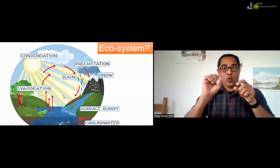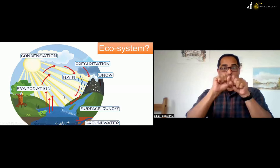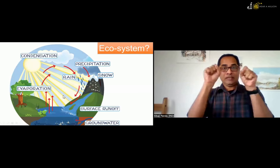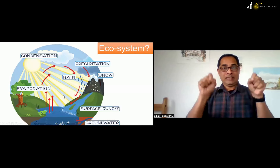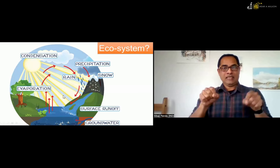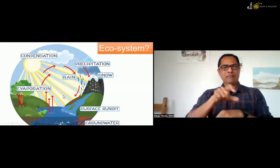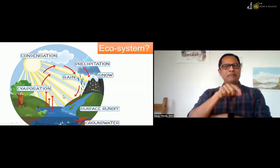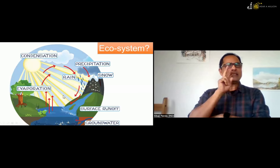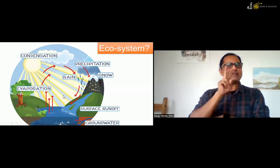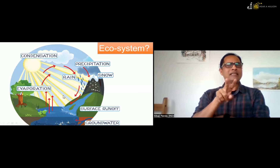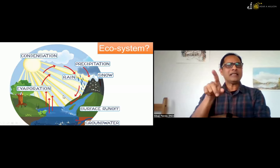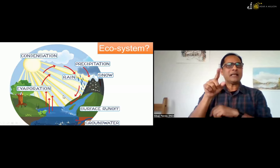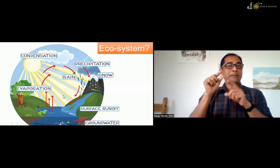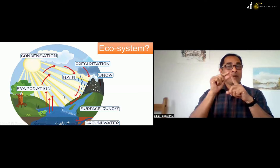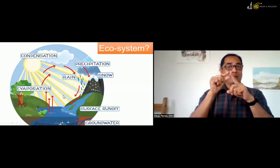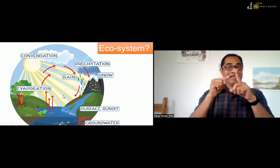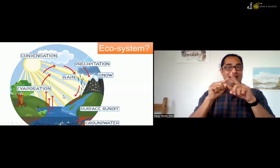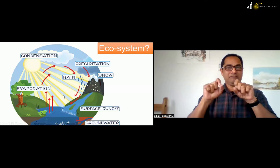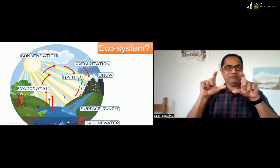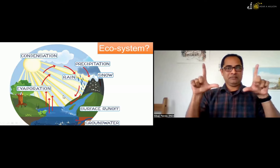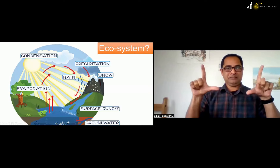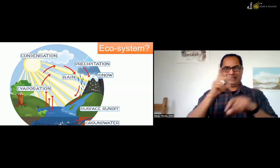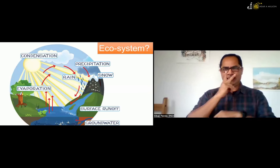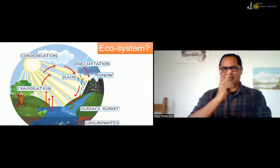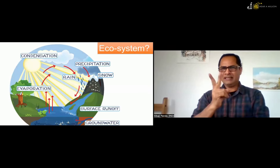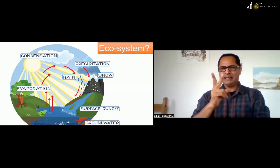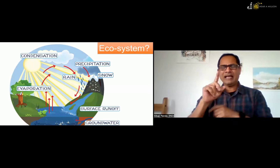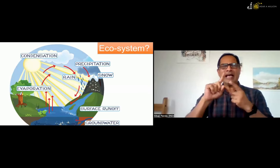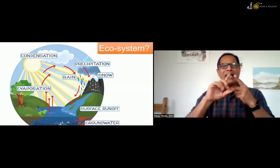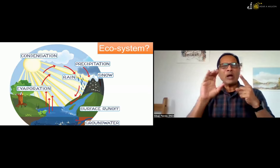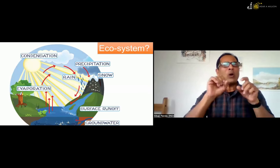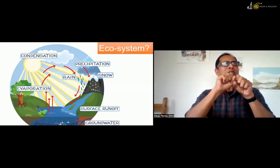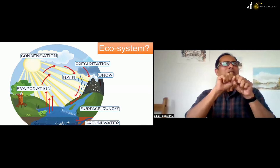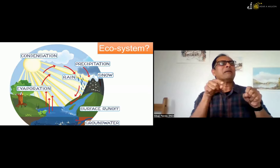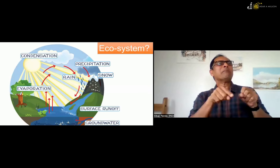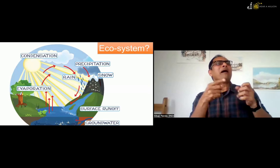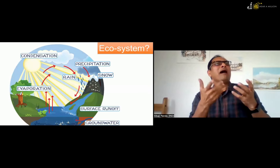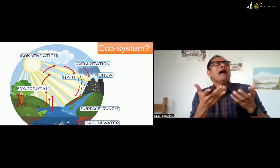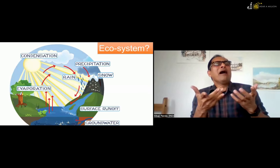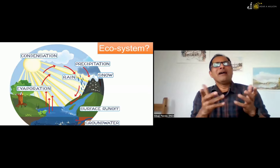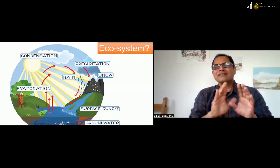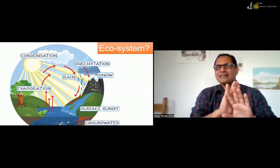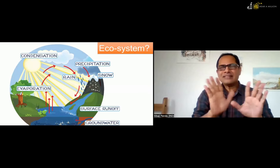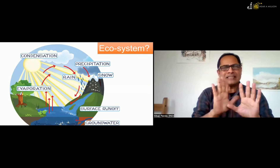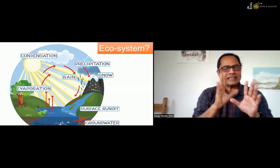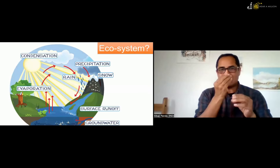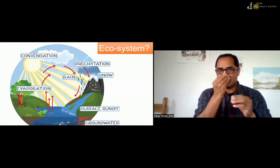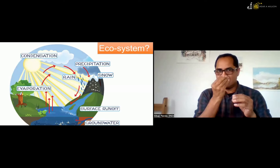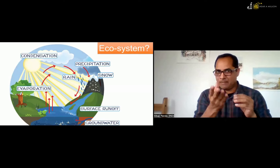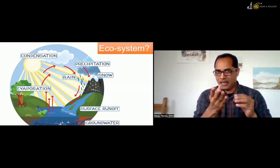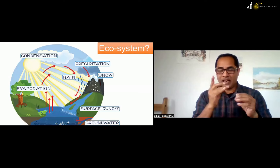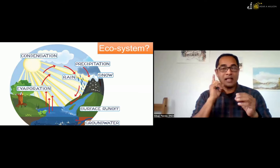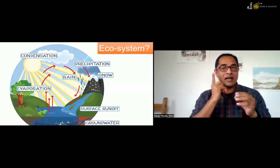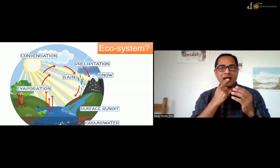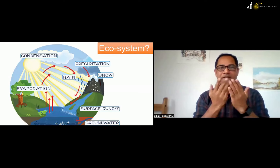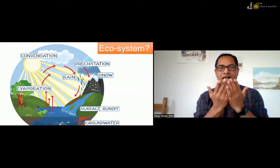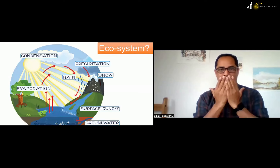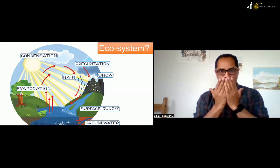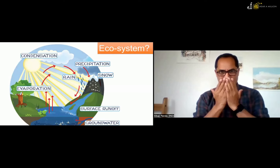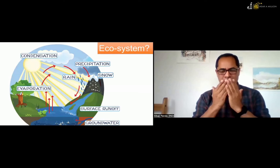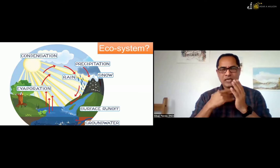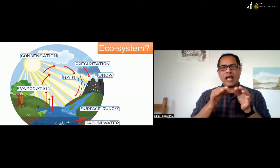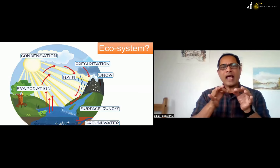And I have been thinking and working around this topic because if you see in the PPT next